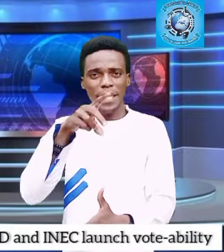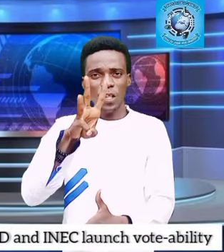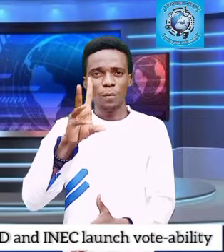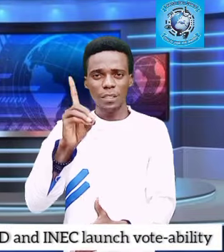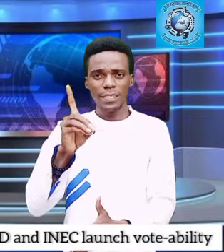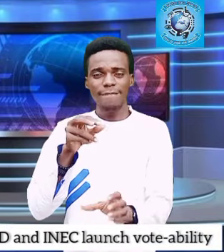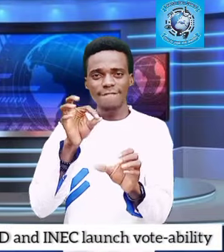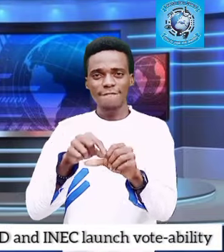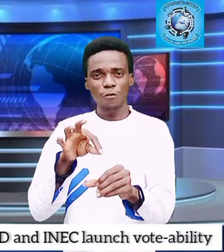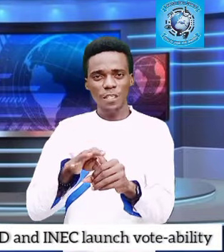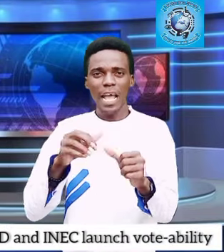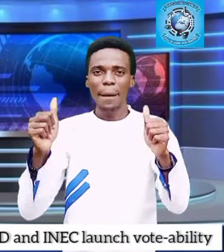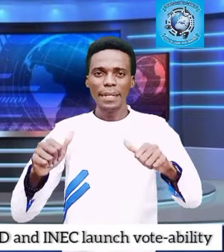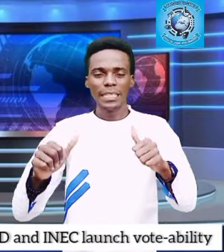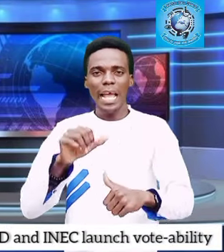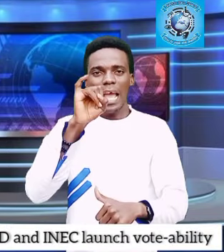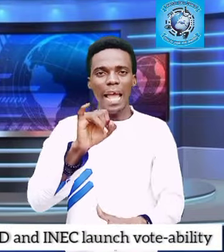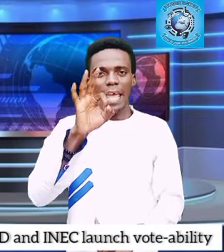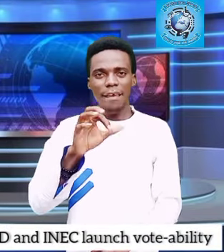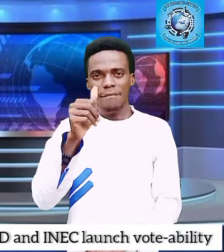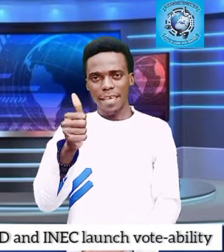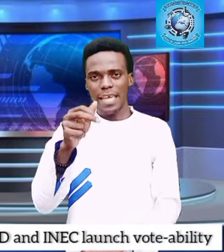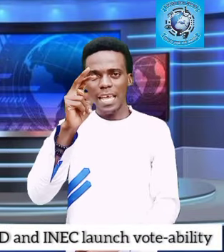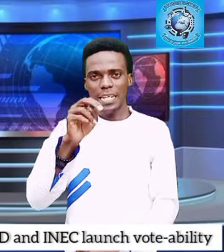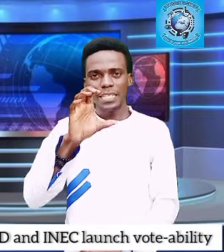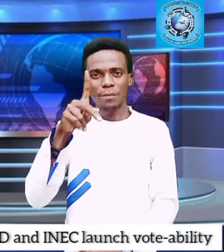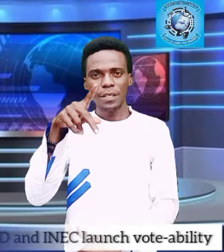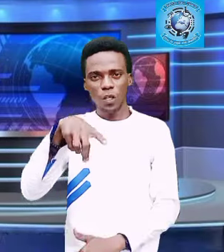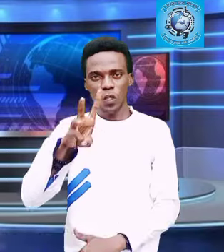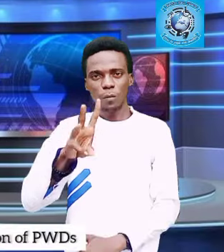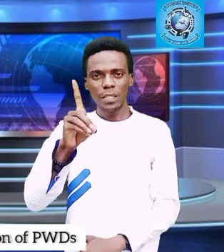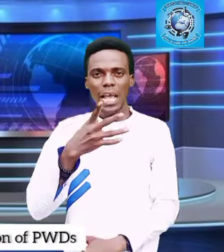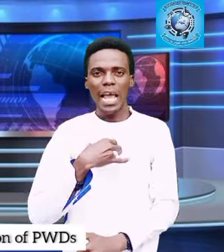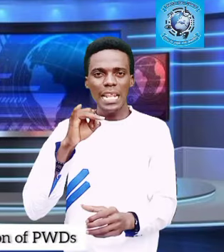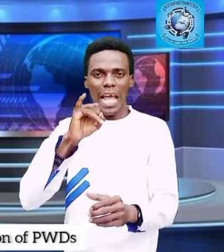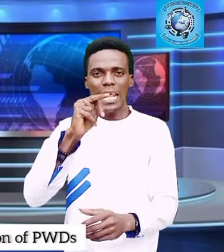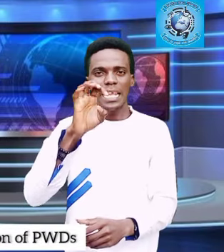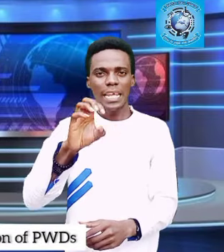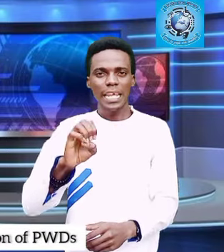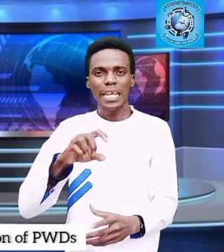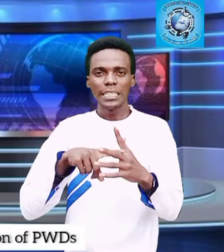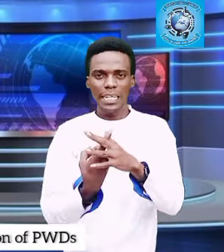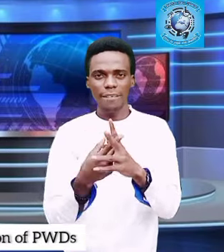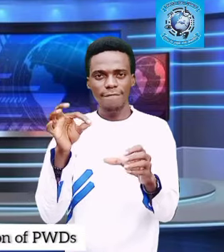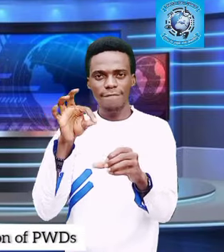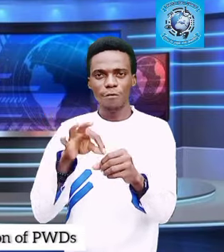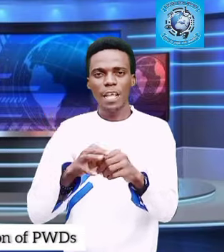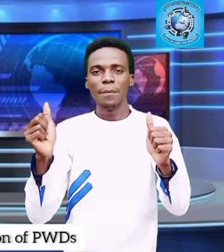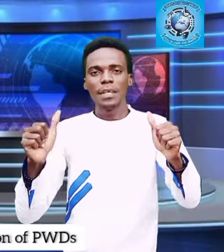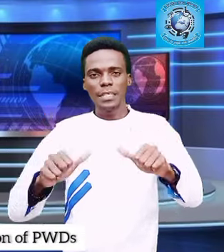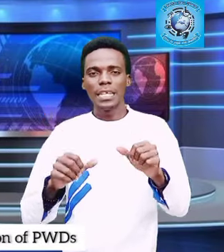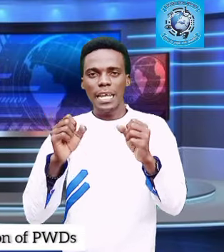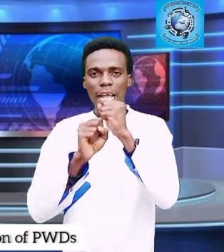PWDs vote ability, IFA, NCPWD and INEC launch vote ability campaign to